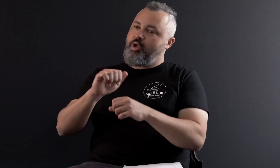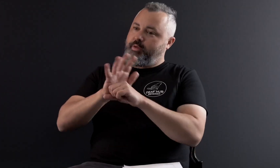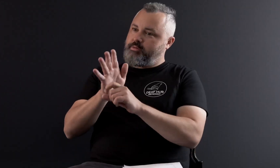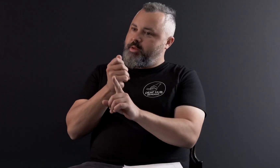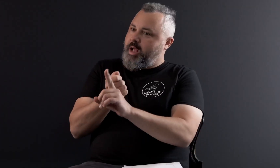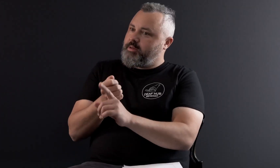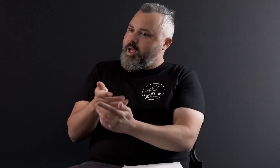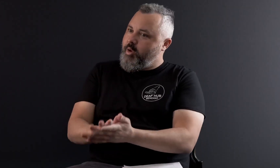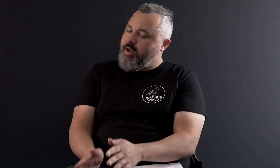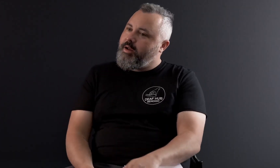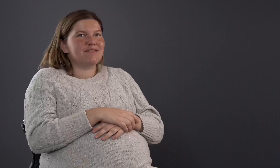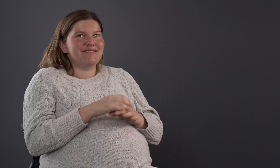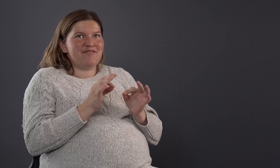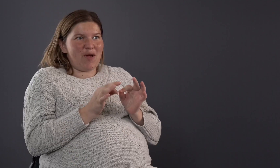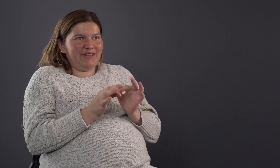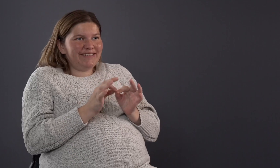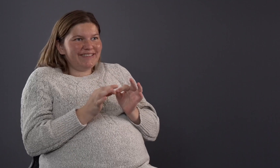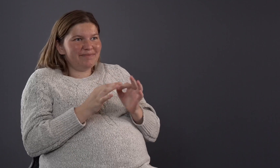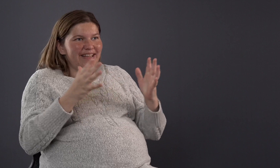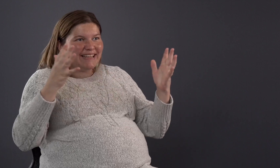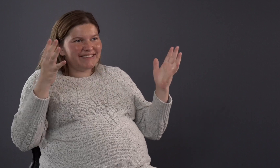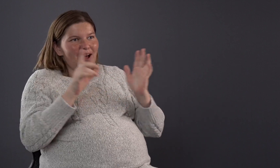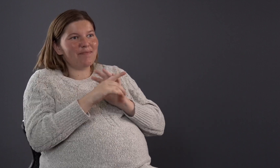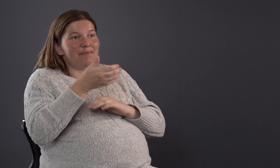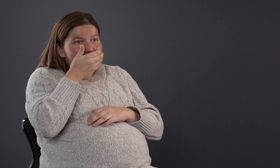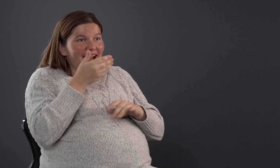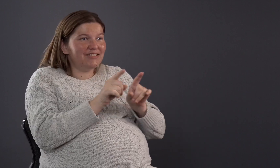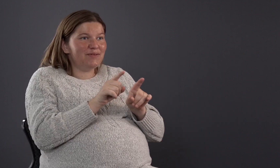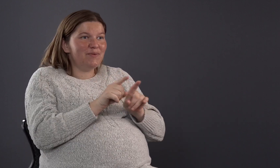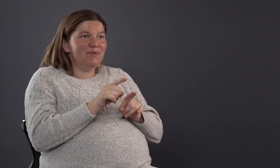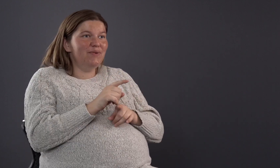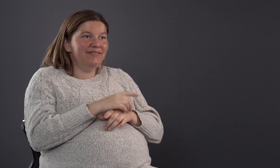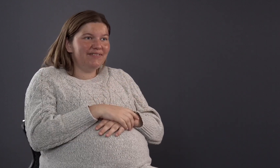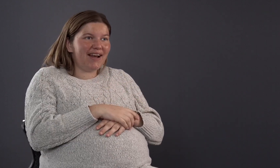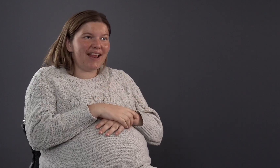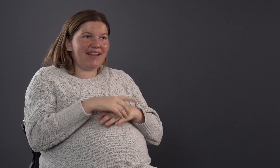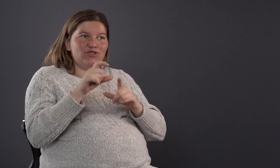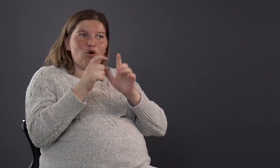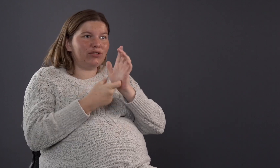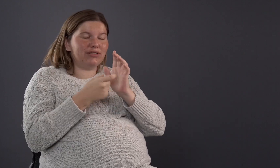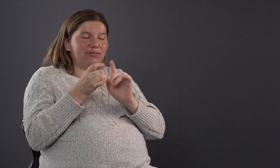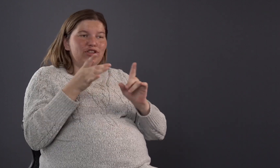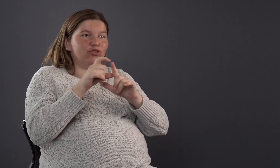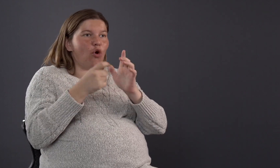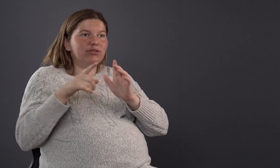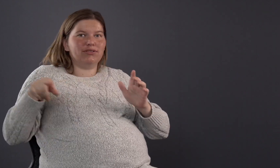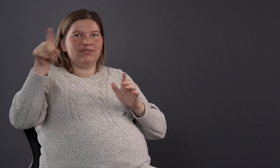And how would you say that COVID has had an impact? Well, when it comes to interpreters, it's had a massive impact. Mask regulations too, particularly when seeing